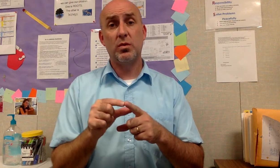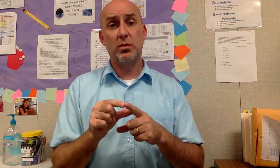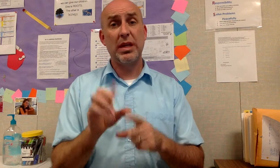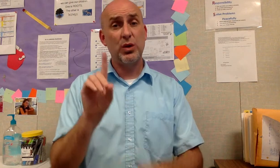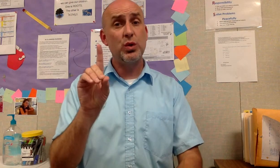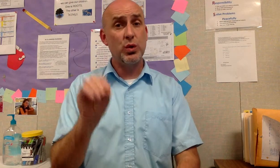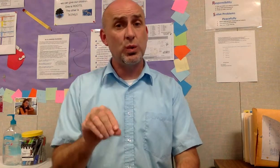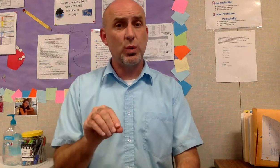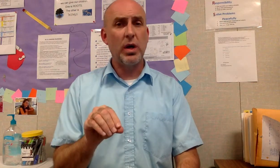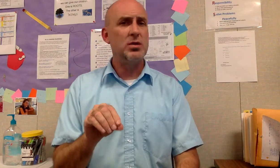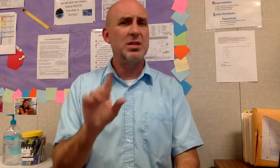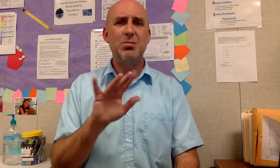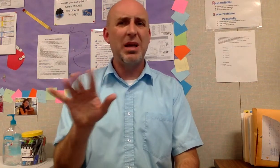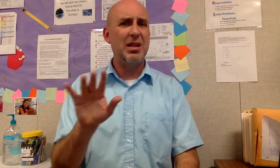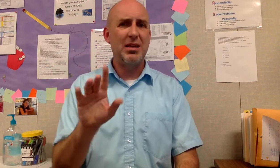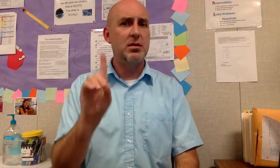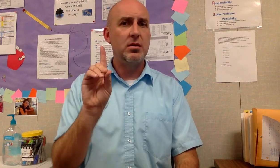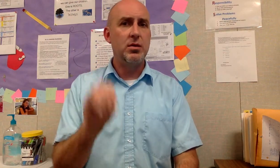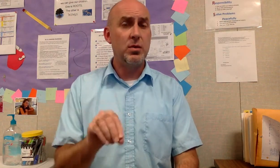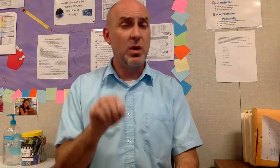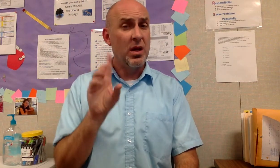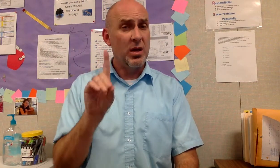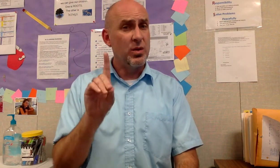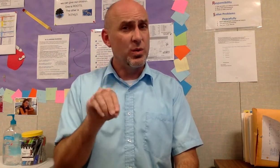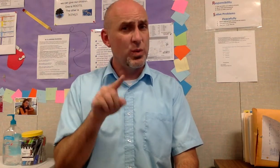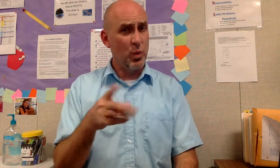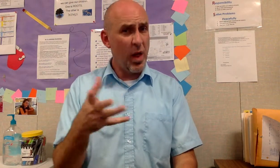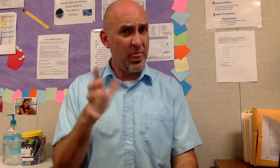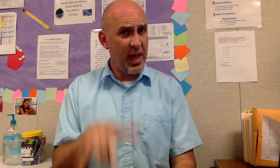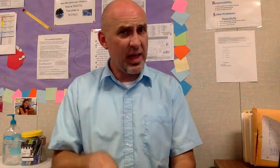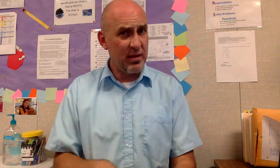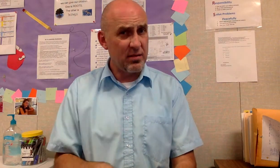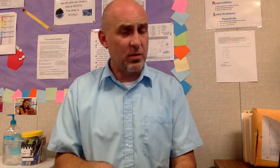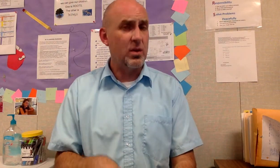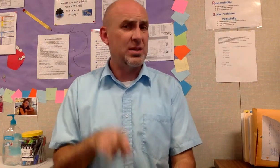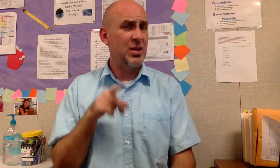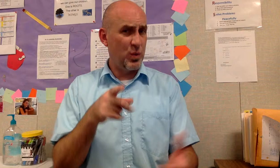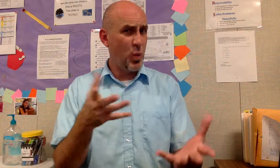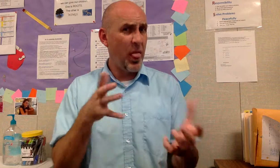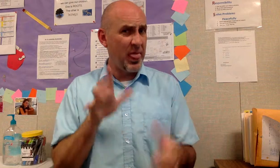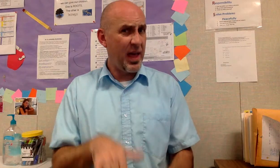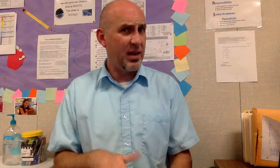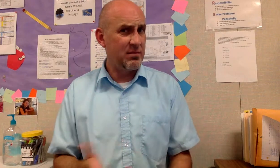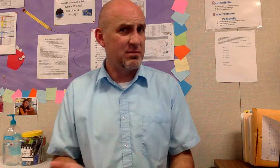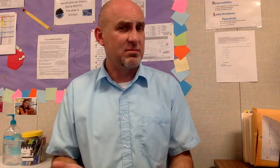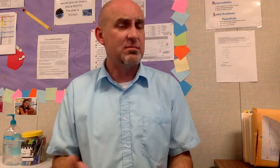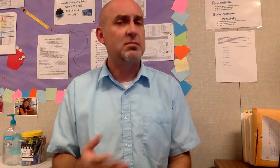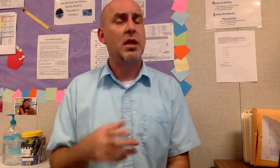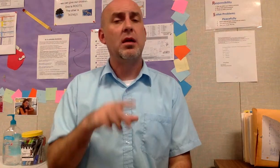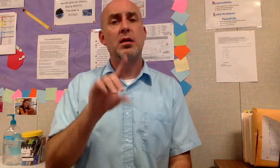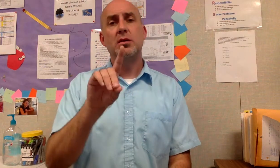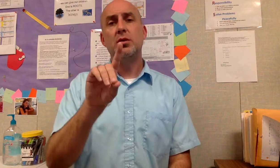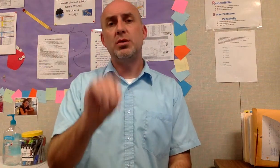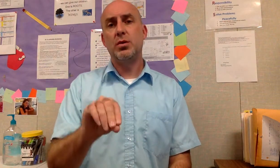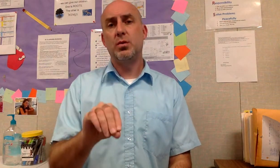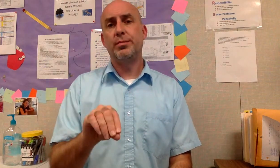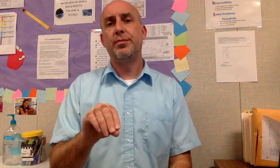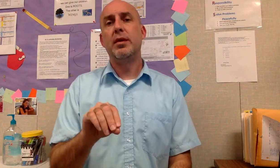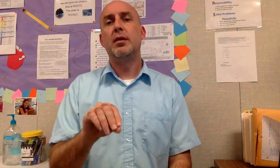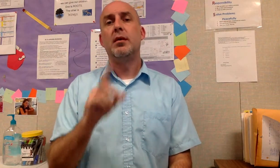like do, I'll just spell it. Do. Do you want that? Or I'll sign you want that. Do. But